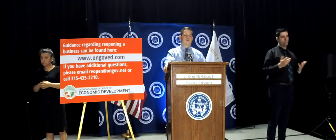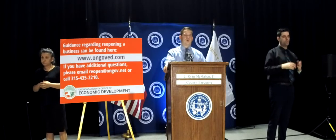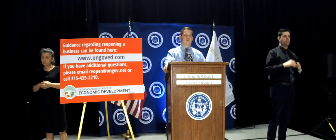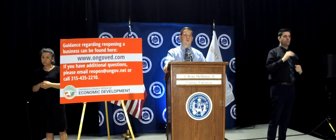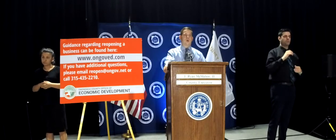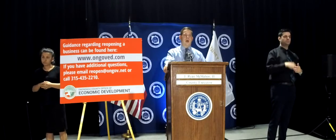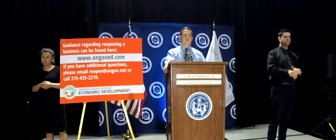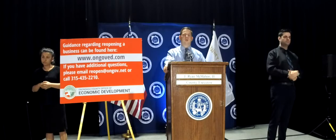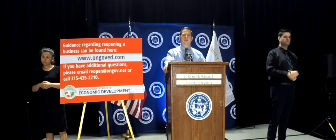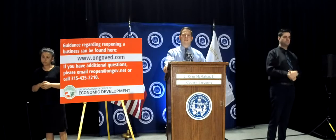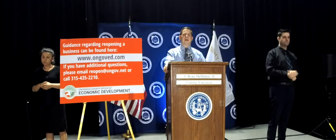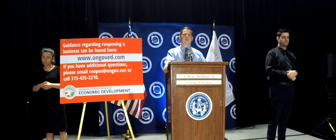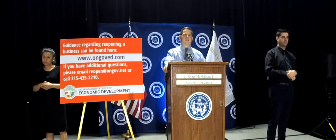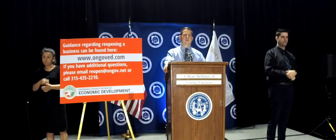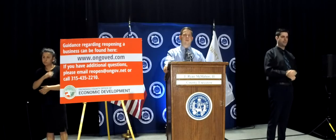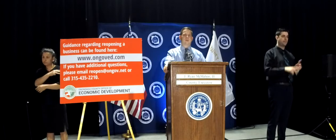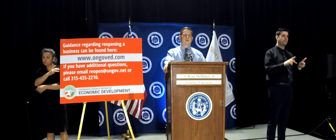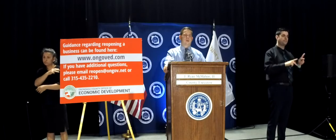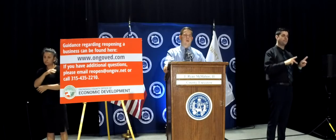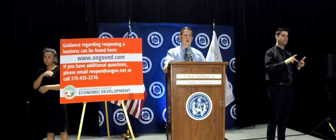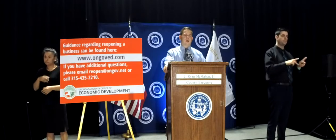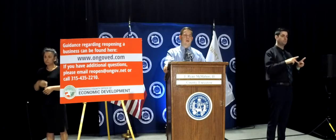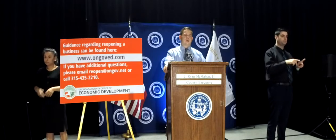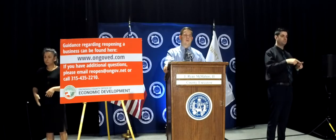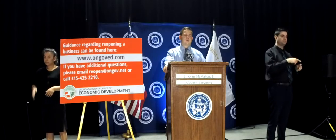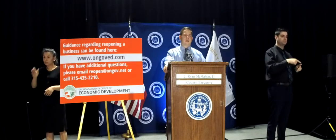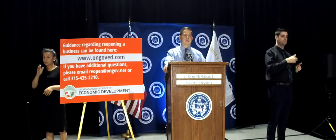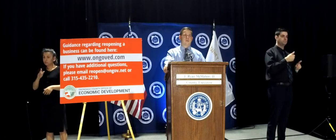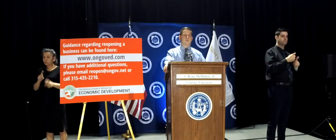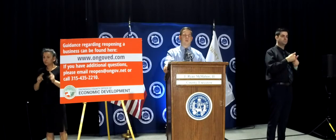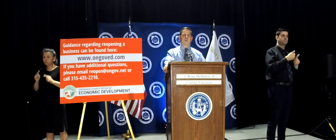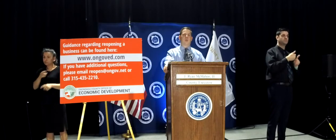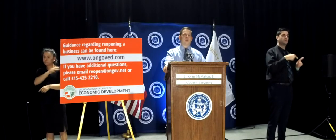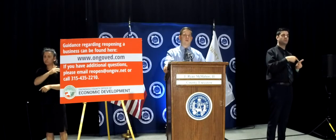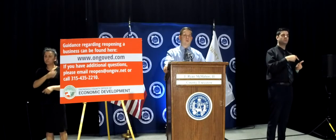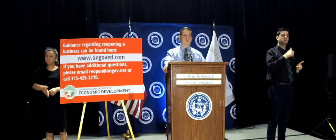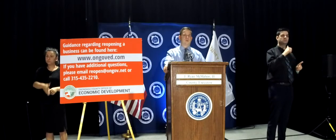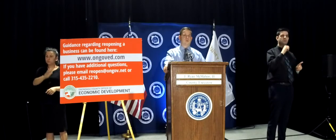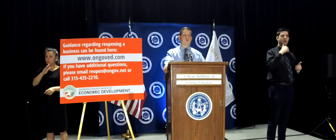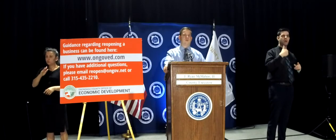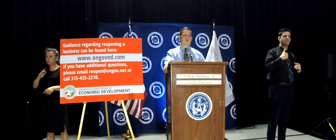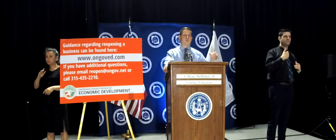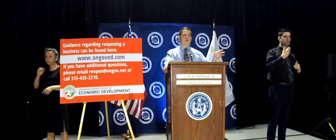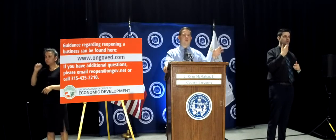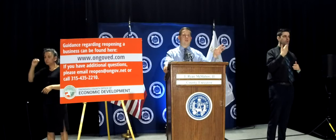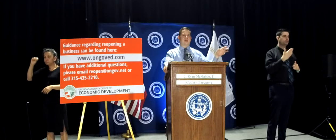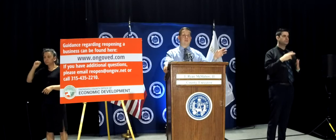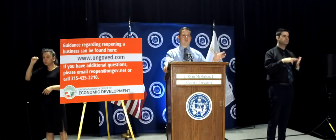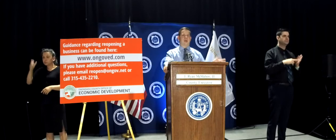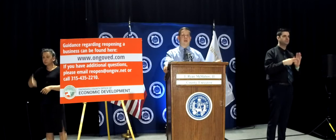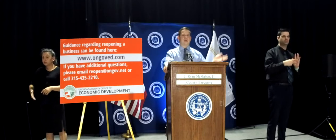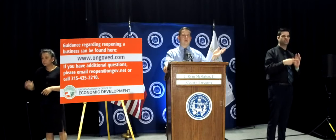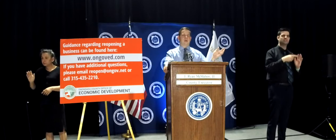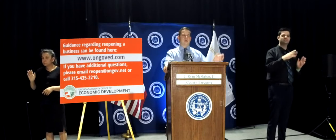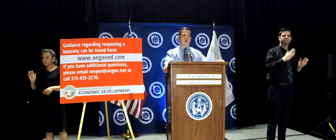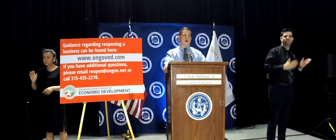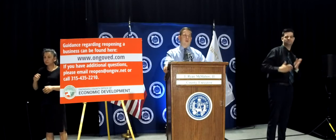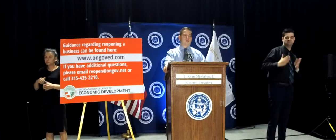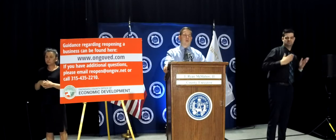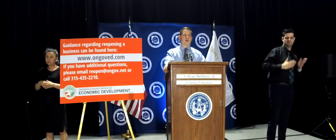some of these folks who don't have good intentions. It gives them something to point to further protest and try